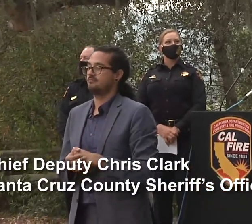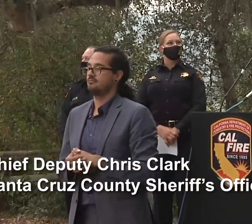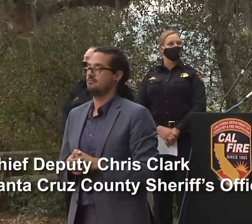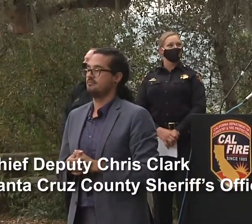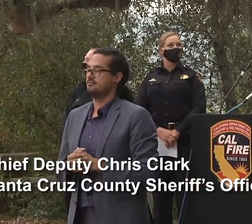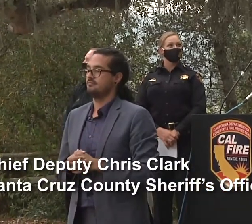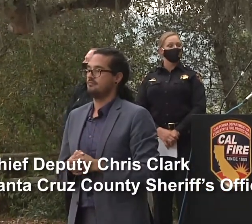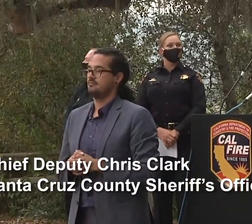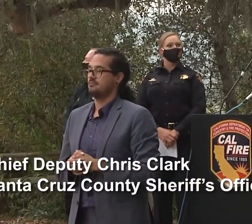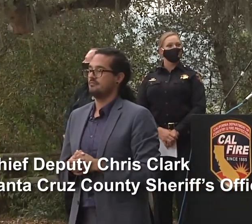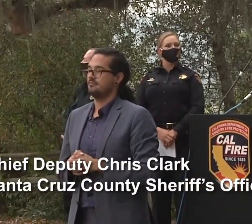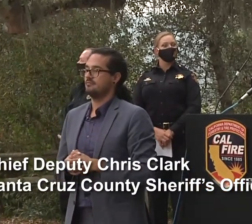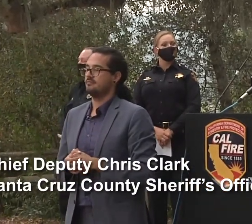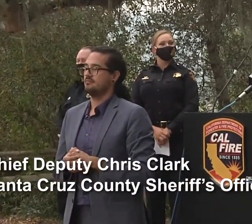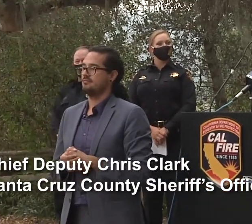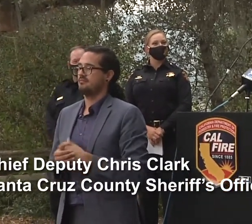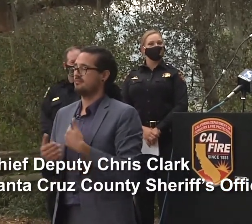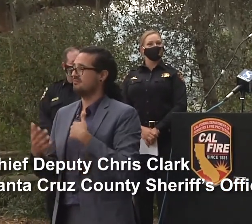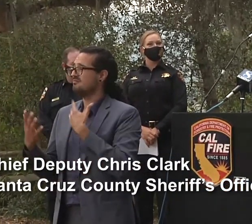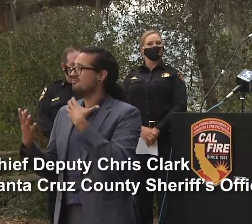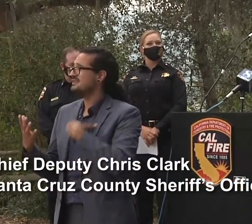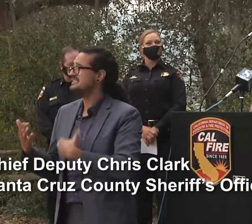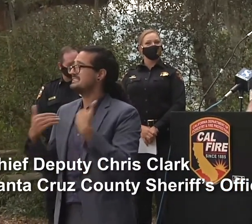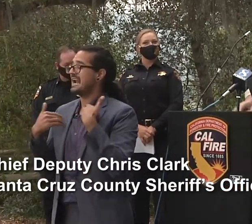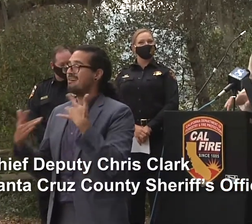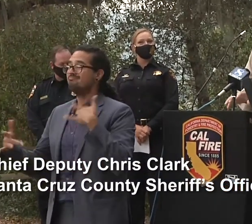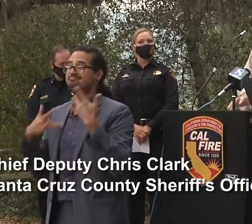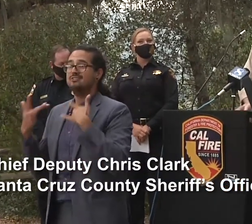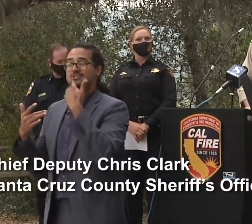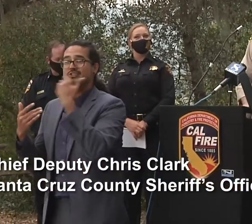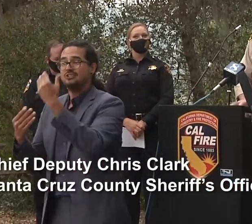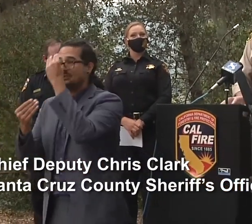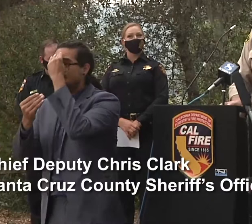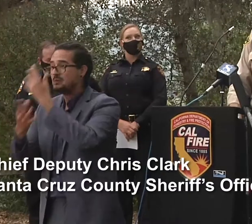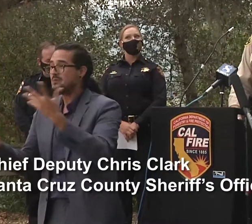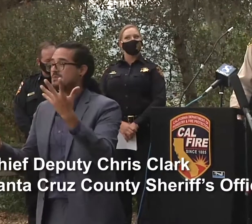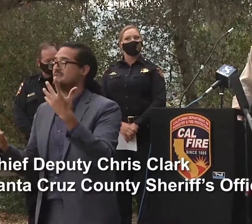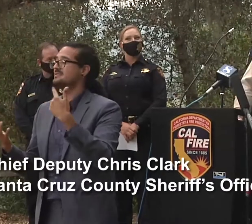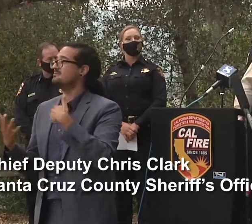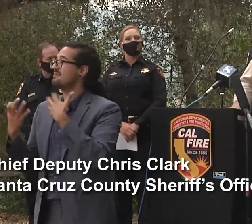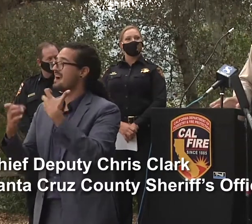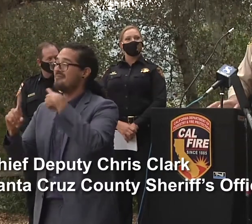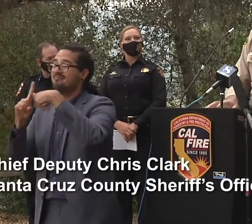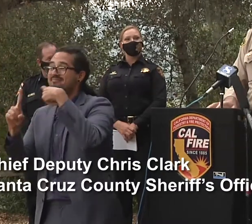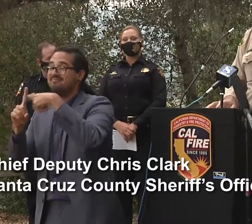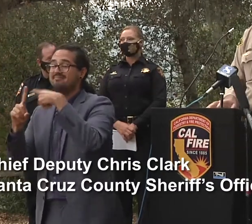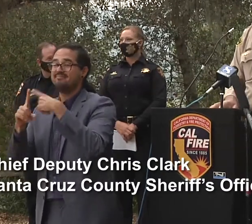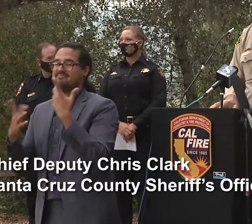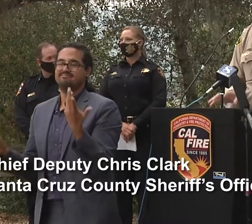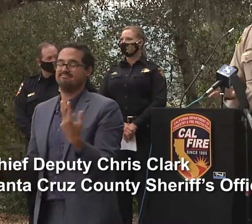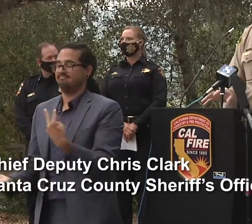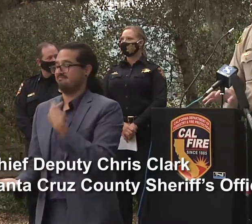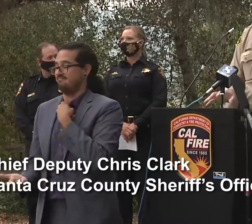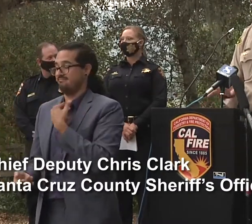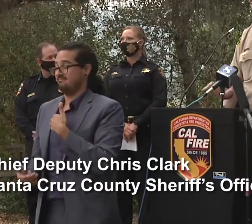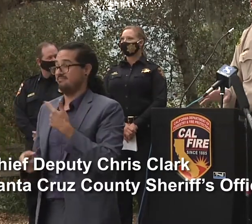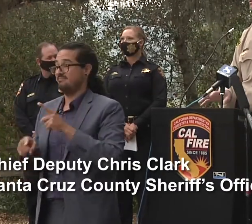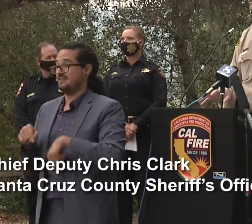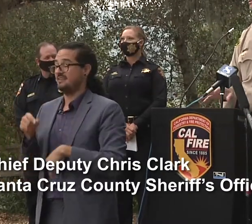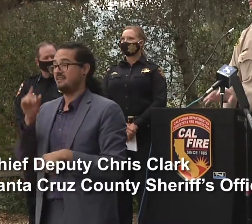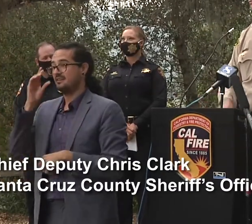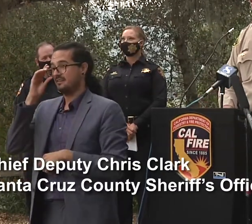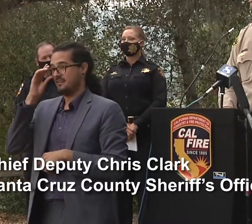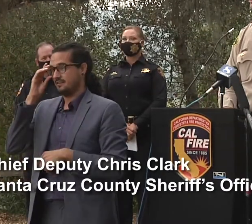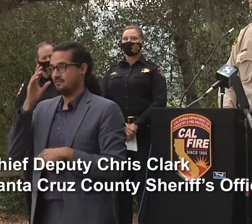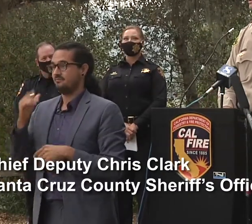So I wish I had good news for you. I wish I could report on something positive, but I can't. Today, we recovered a